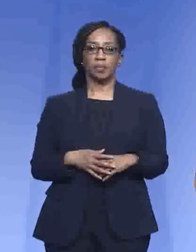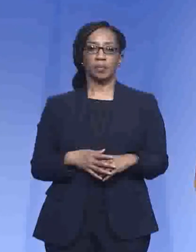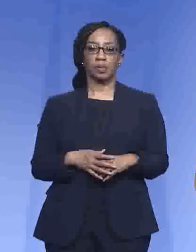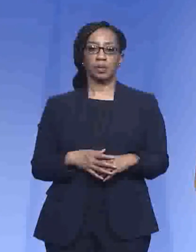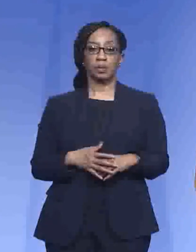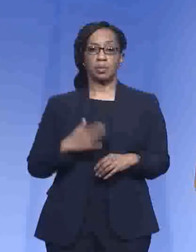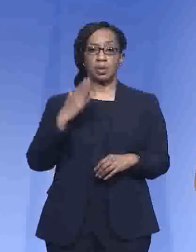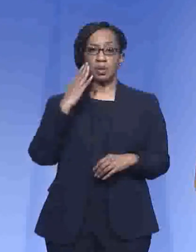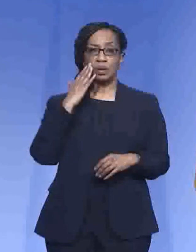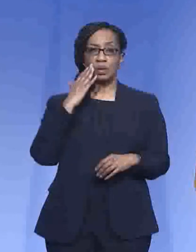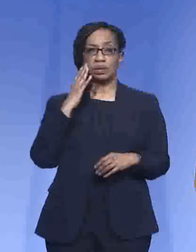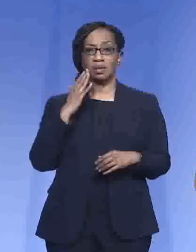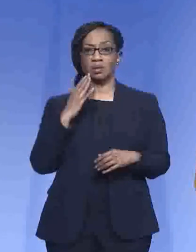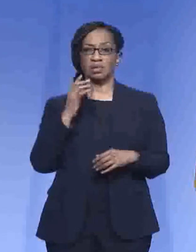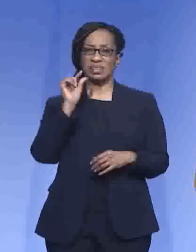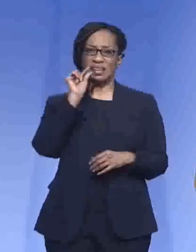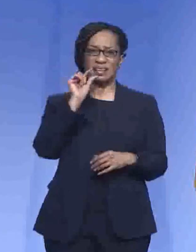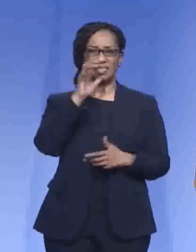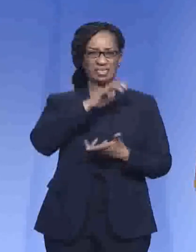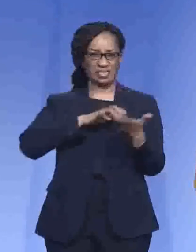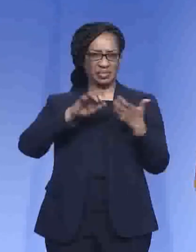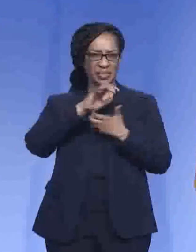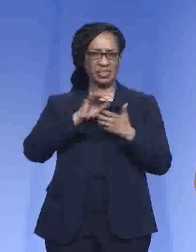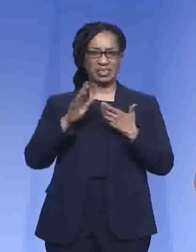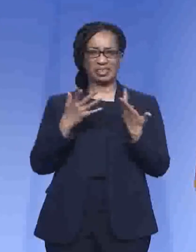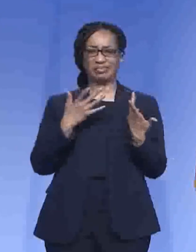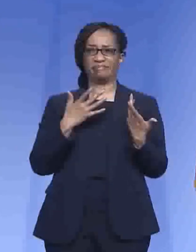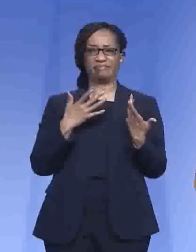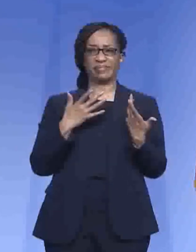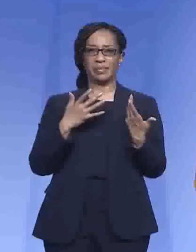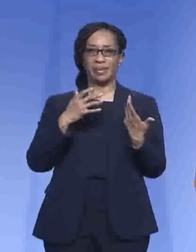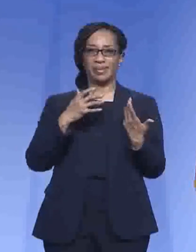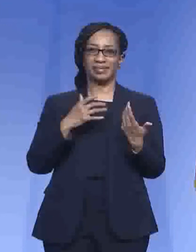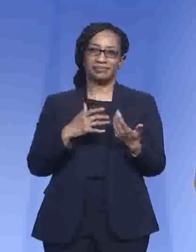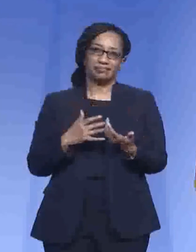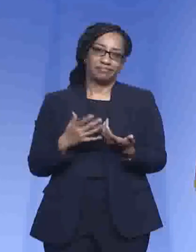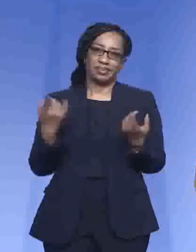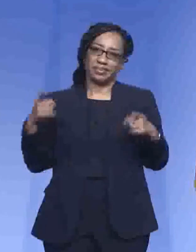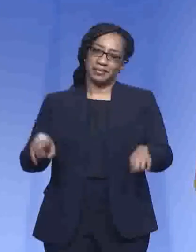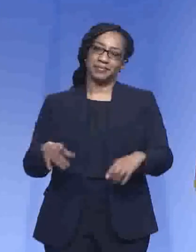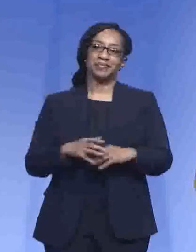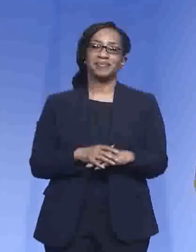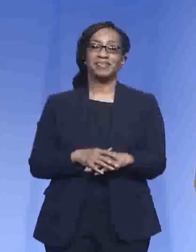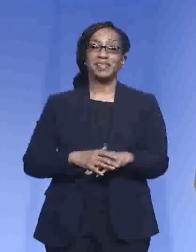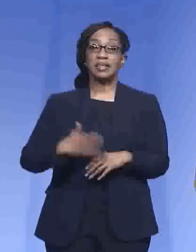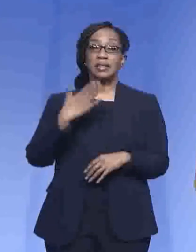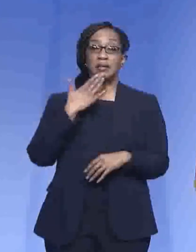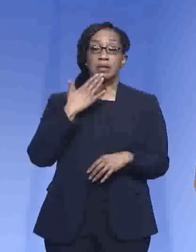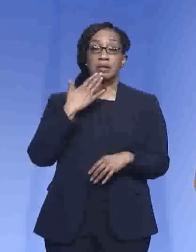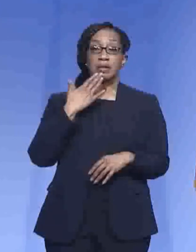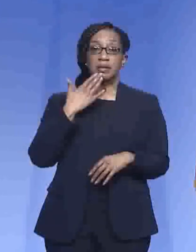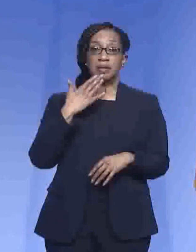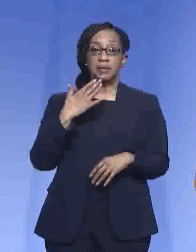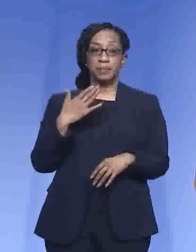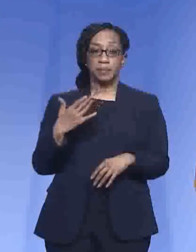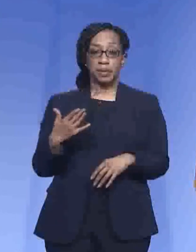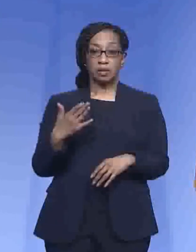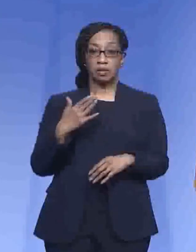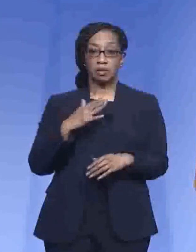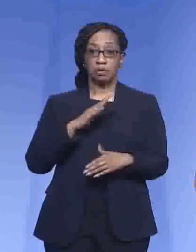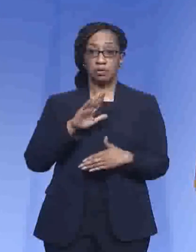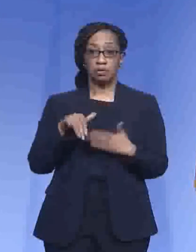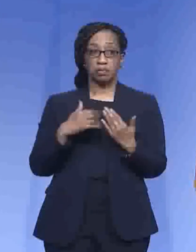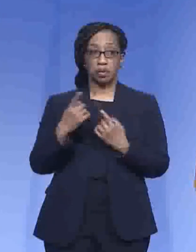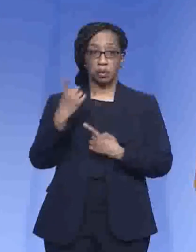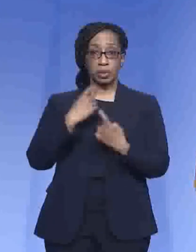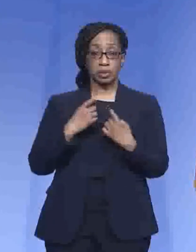I know there was some slight confusion there, but I don't think it was intentional in any way. But thank you for all your interest.